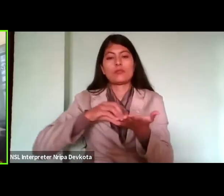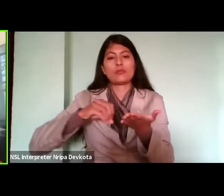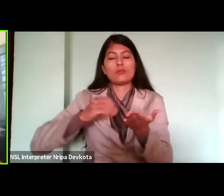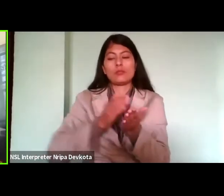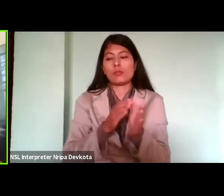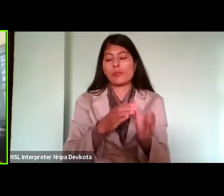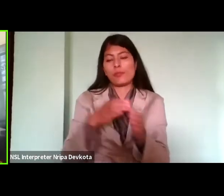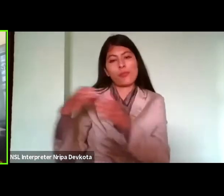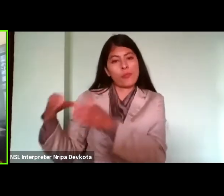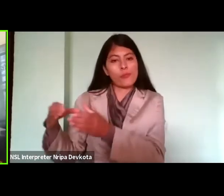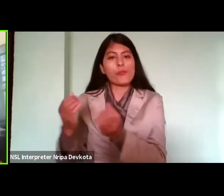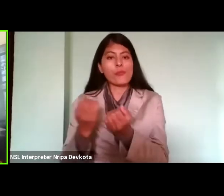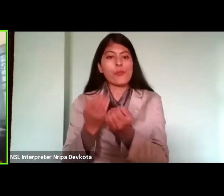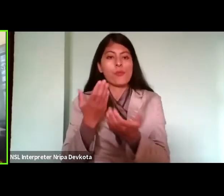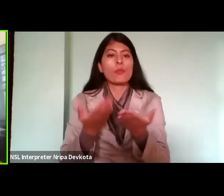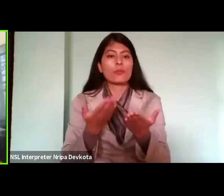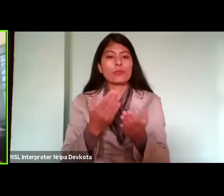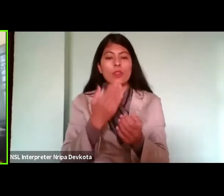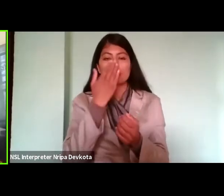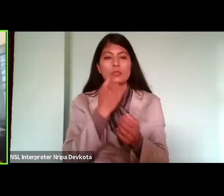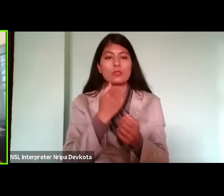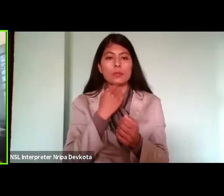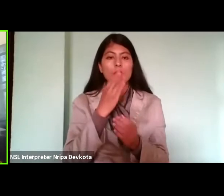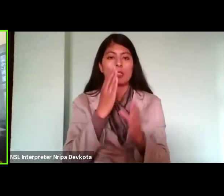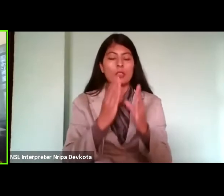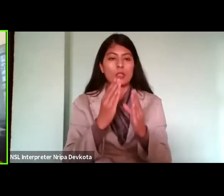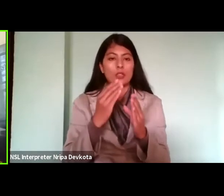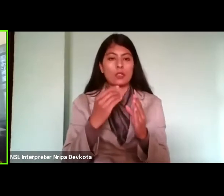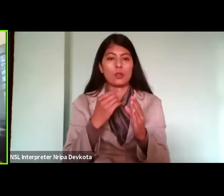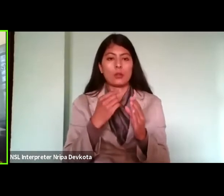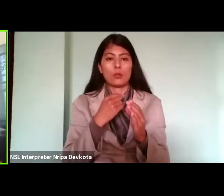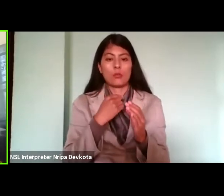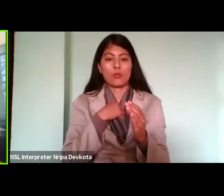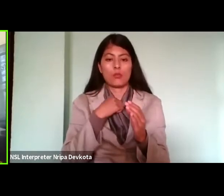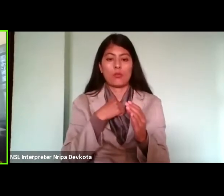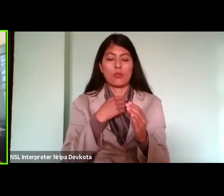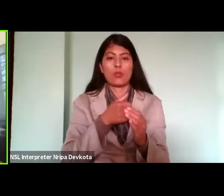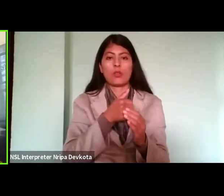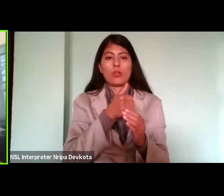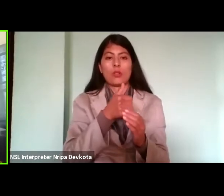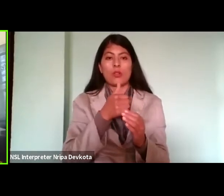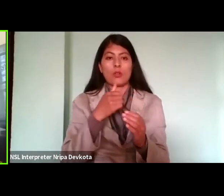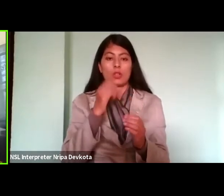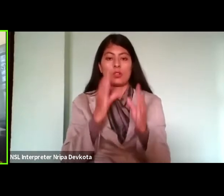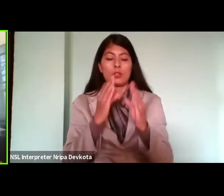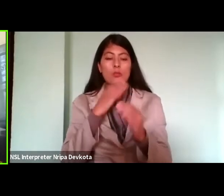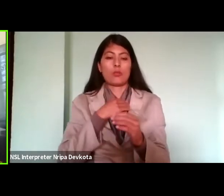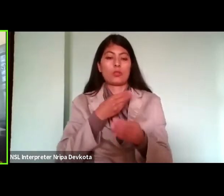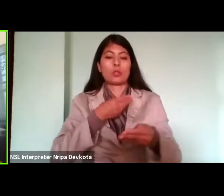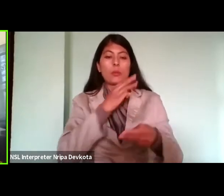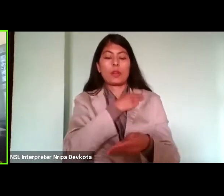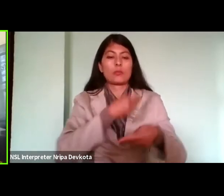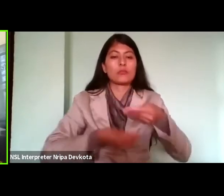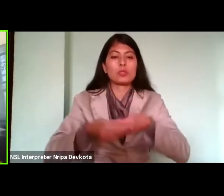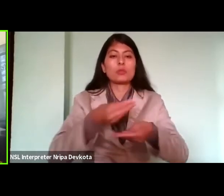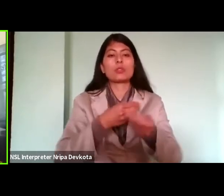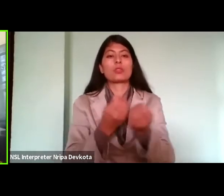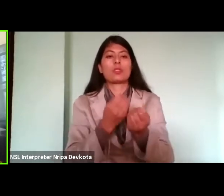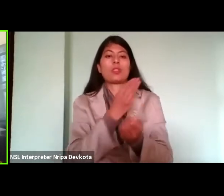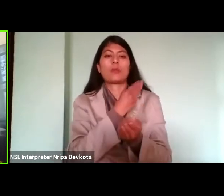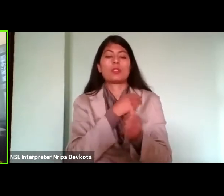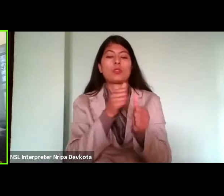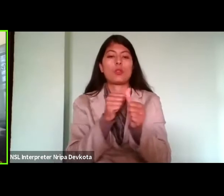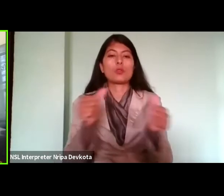this becomes very clear. If I am conflicted as a trafficked woman, then how do I fit into the